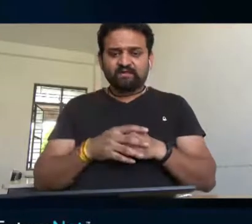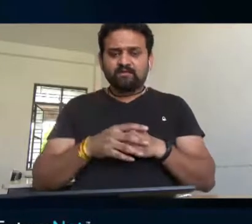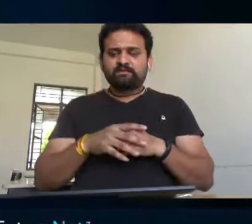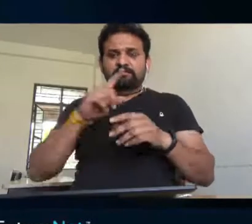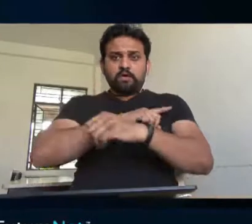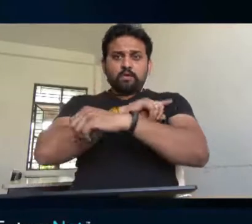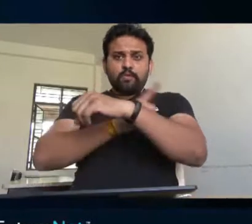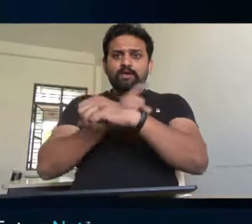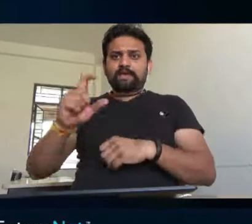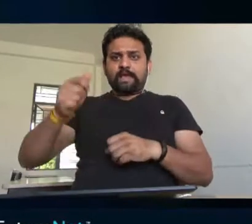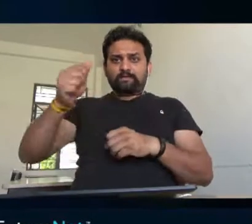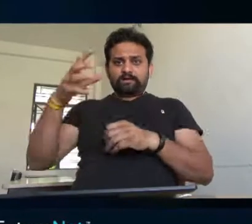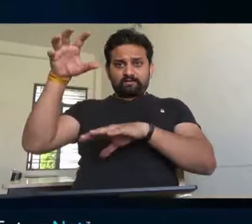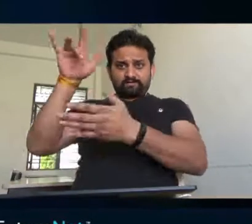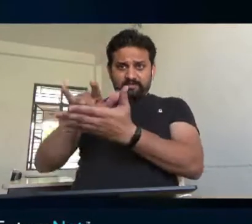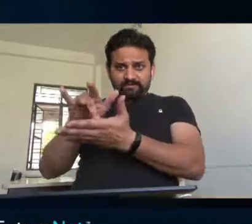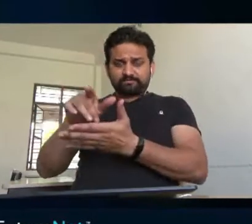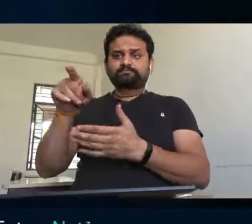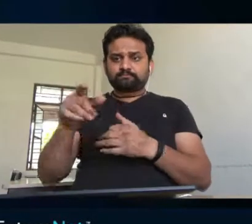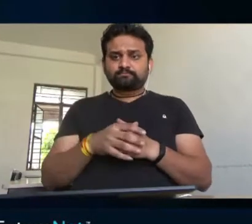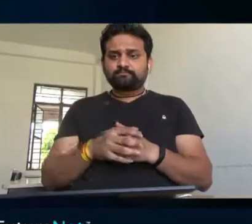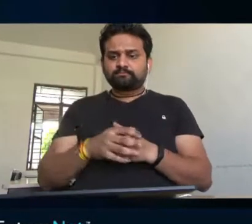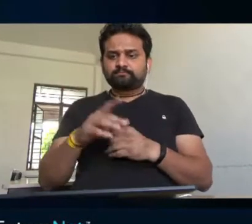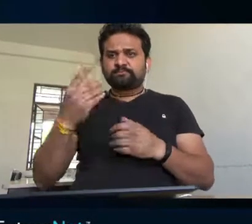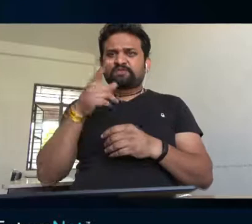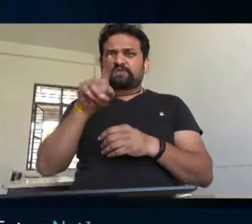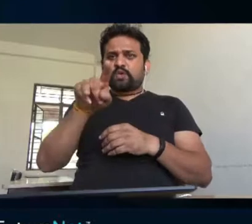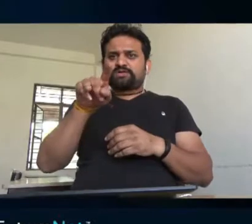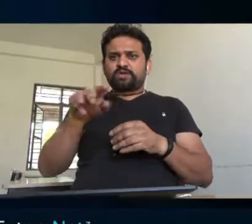our manager, makes a great job. And ladies and gentlemen, when we open, that will be